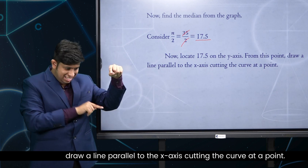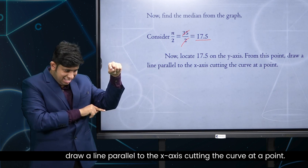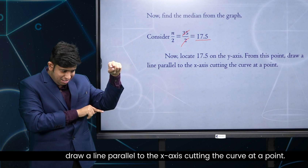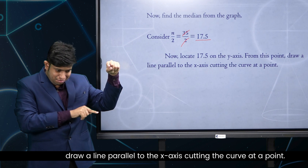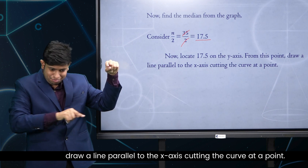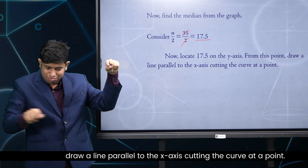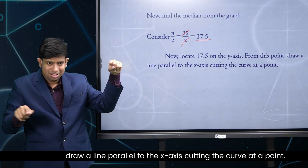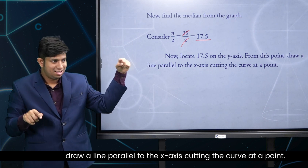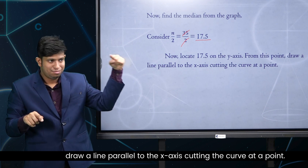point.